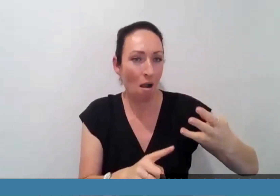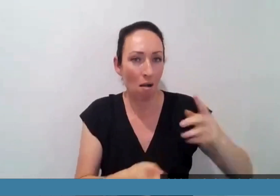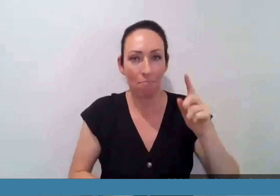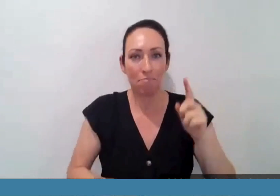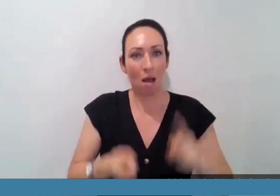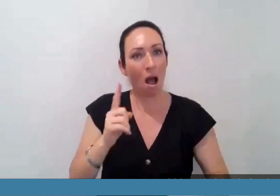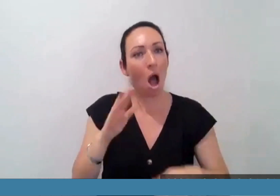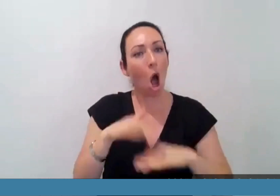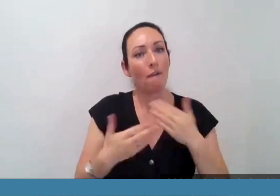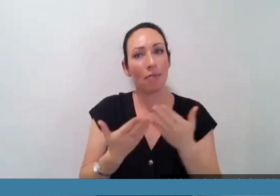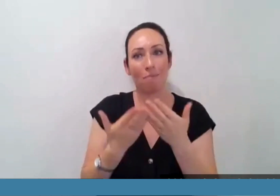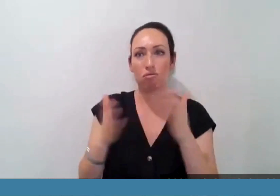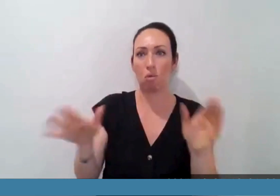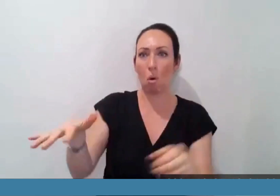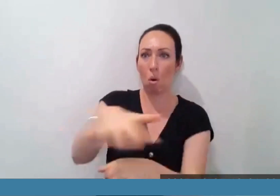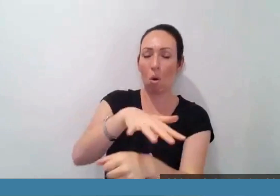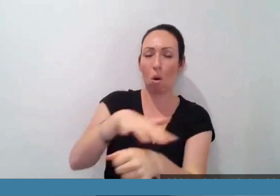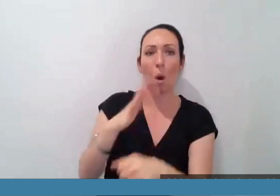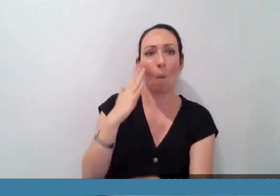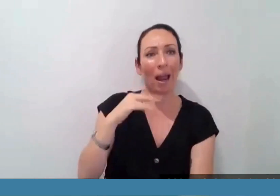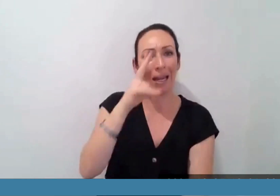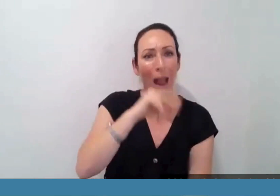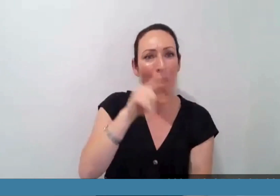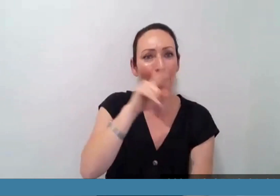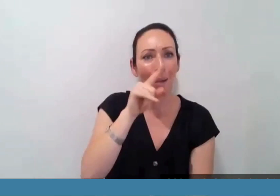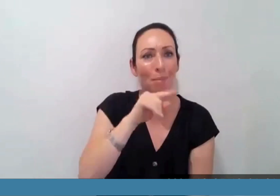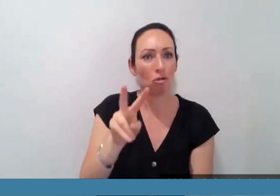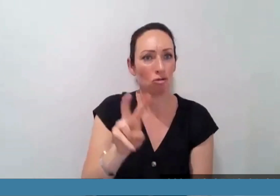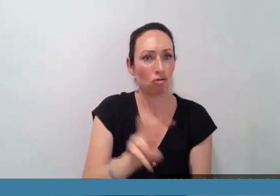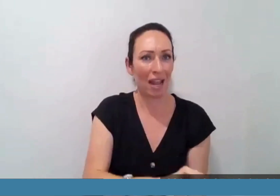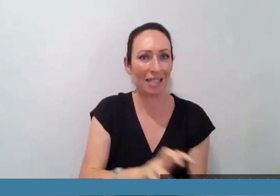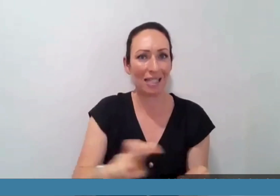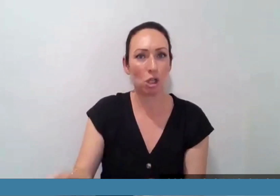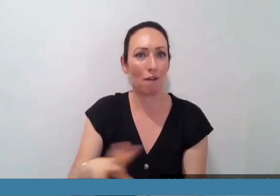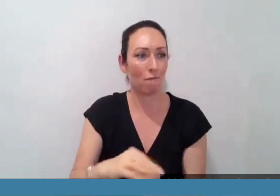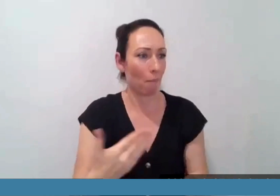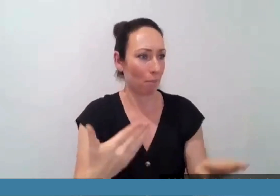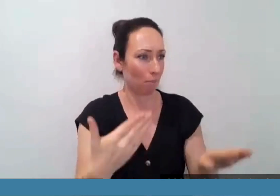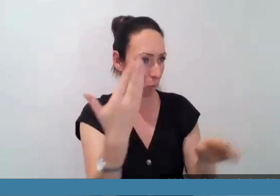young people face when transitioning from school to work from their perspective.